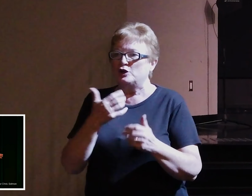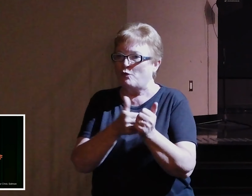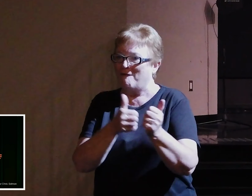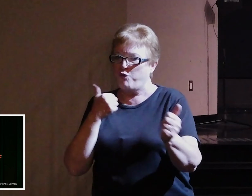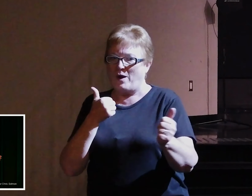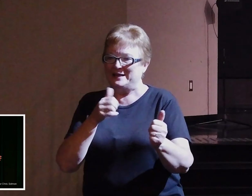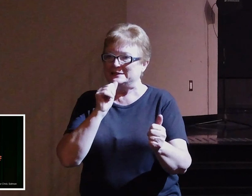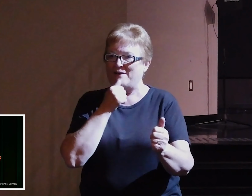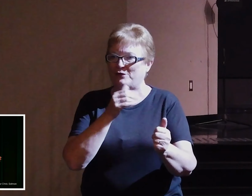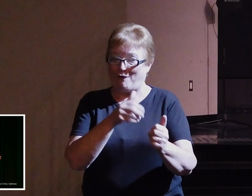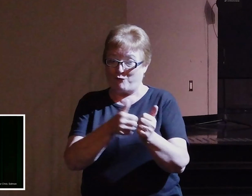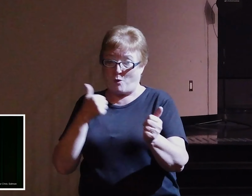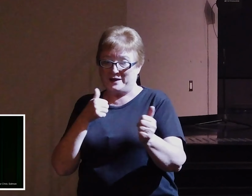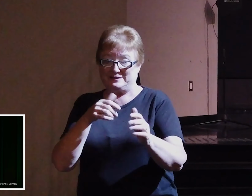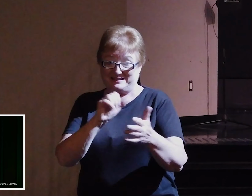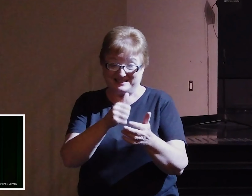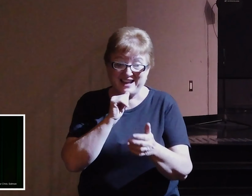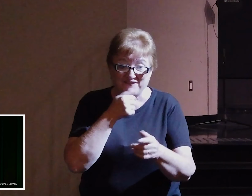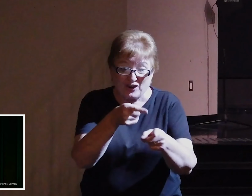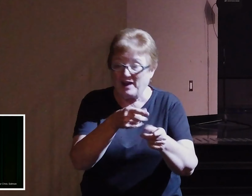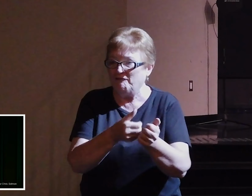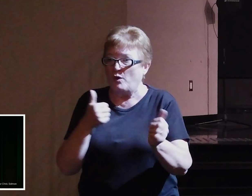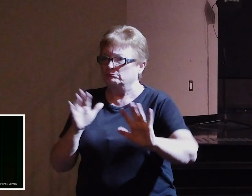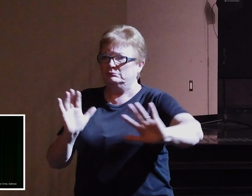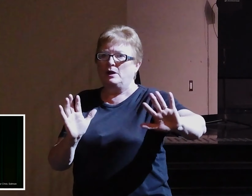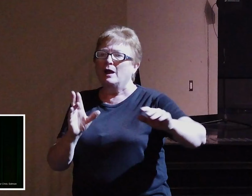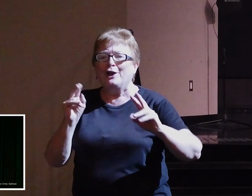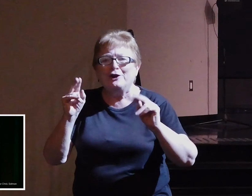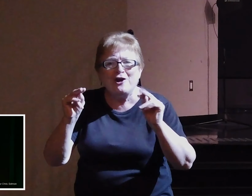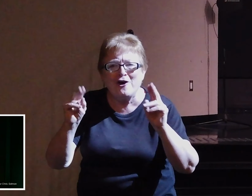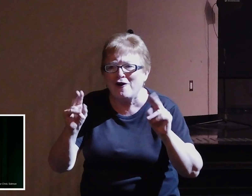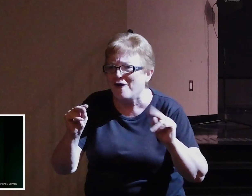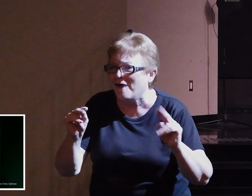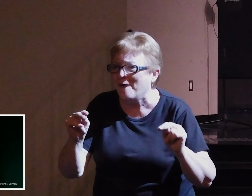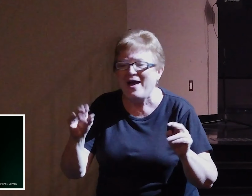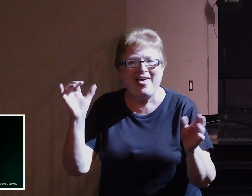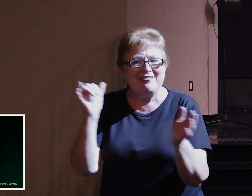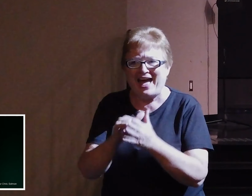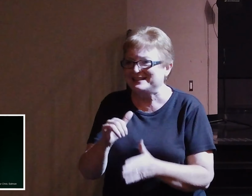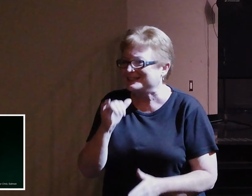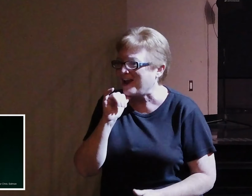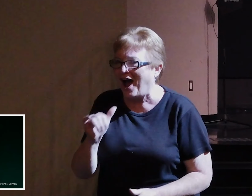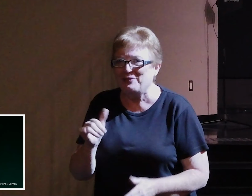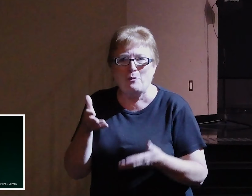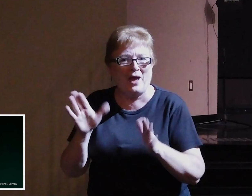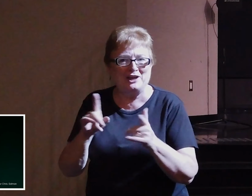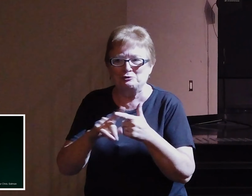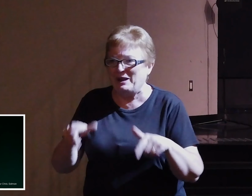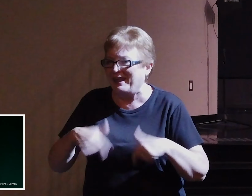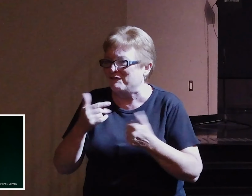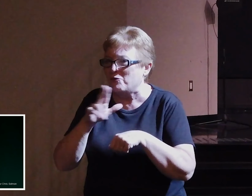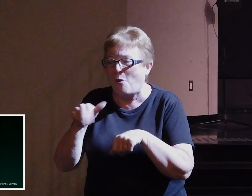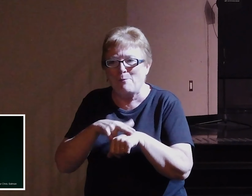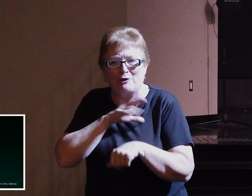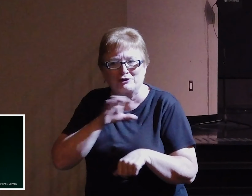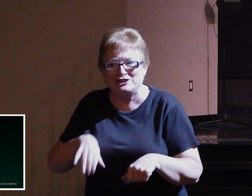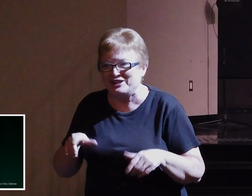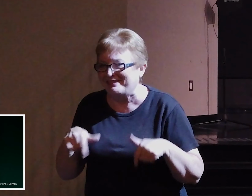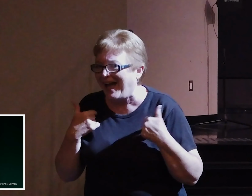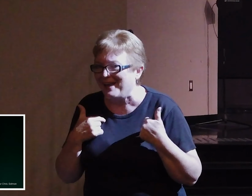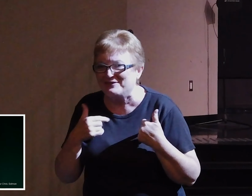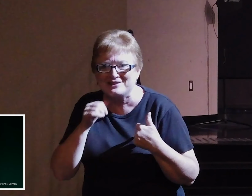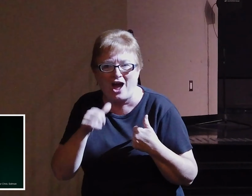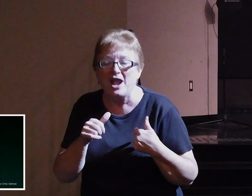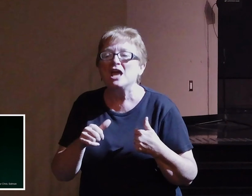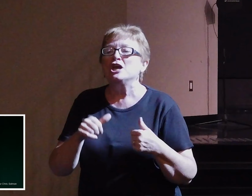any and all suffering. Our aim is to be faithful to Jesus Christ. That's what it means to live the normal Christian life. Trials